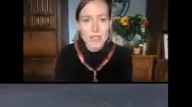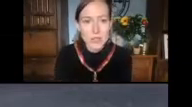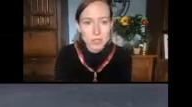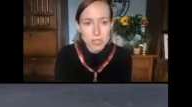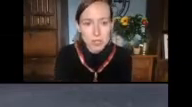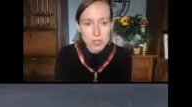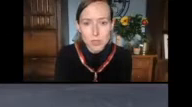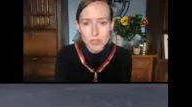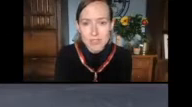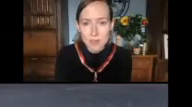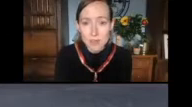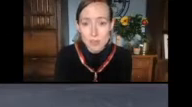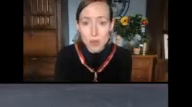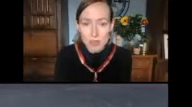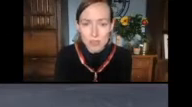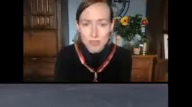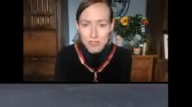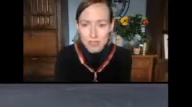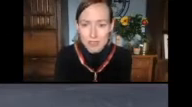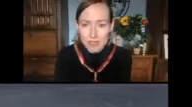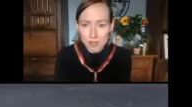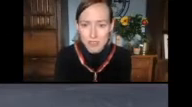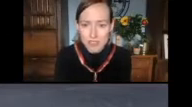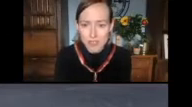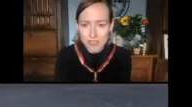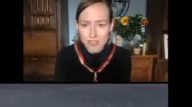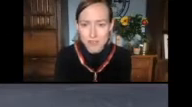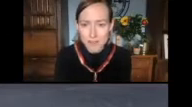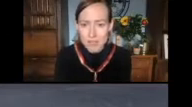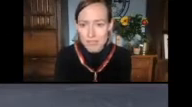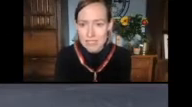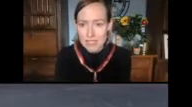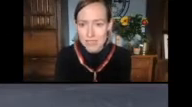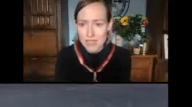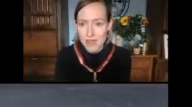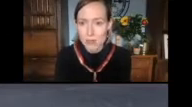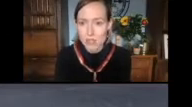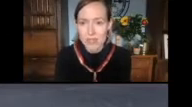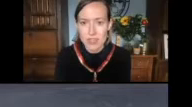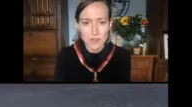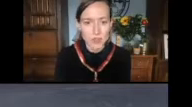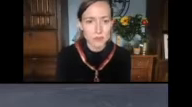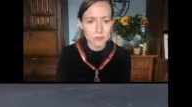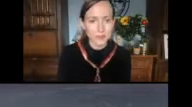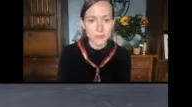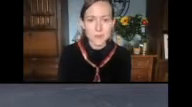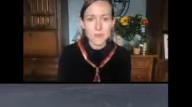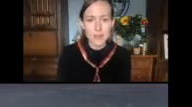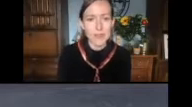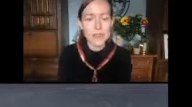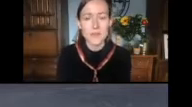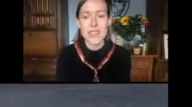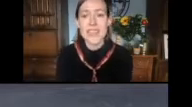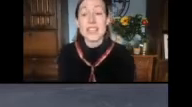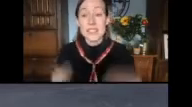I just wanted to show you two examples. Oh, look, the S is different here. See? It's the second option I gave you. All